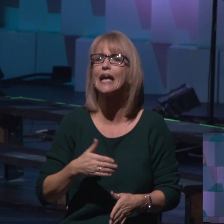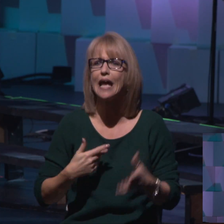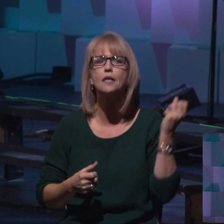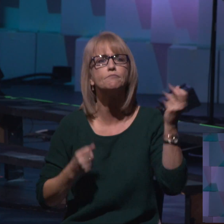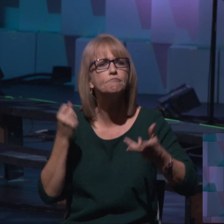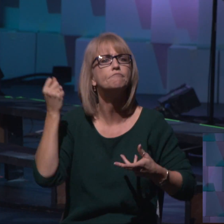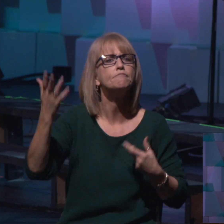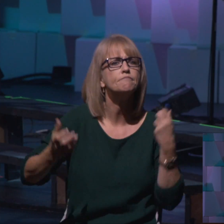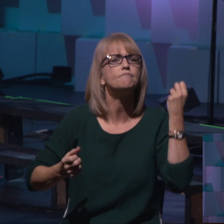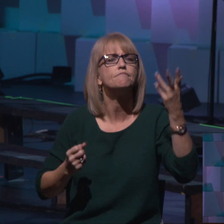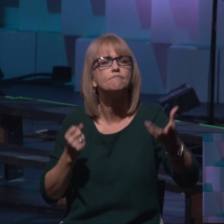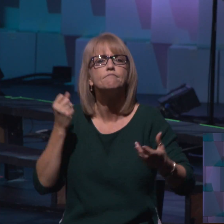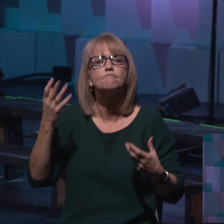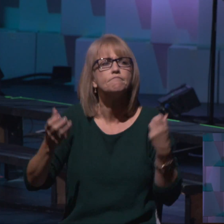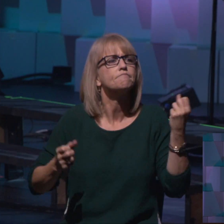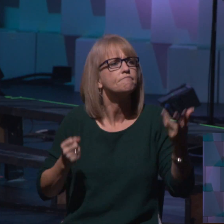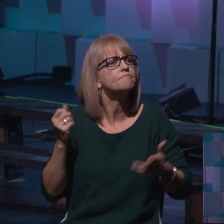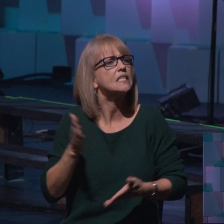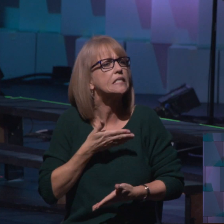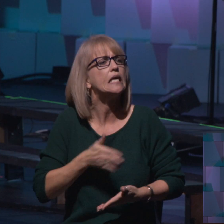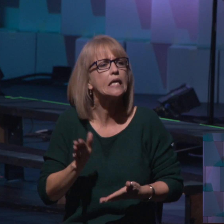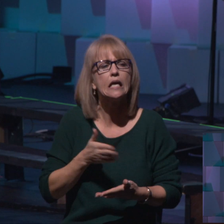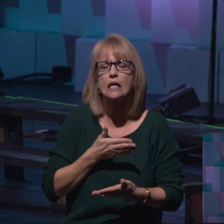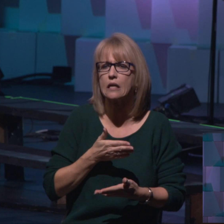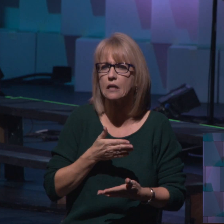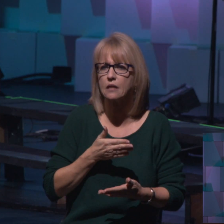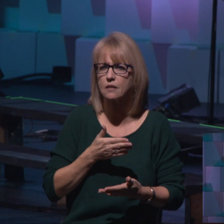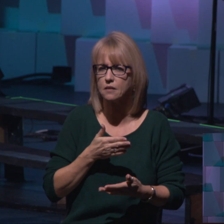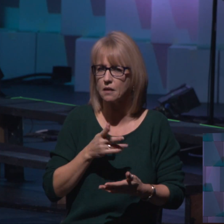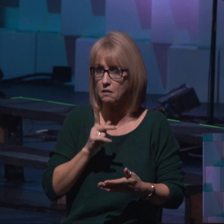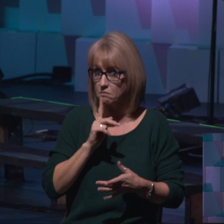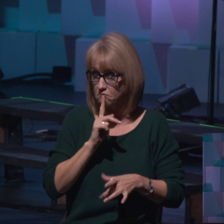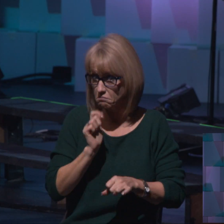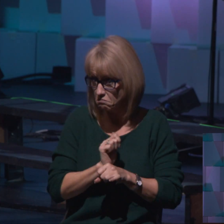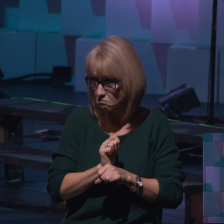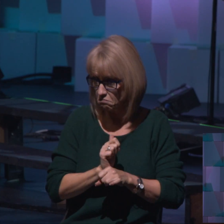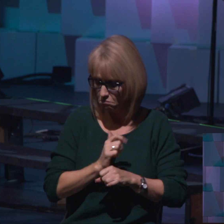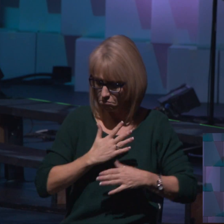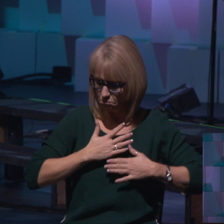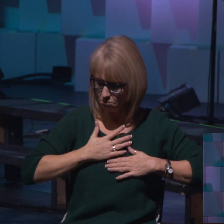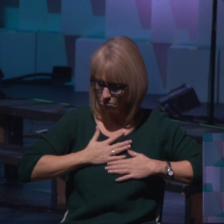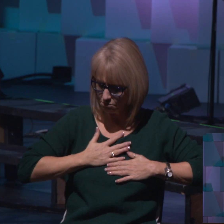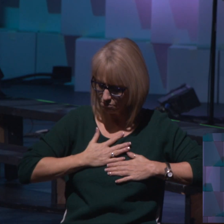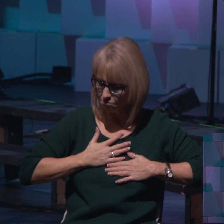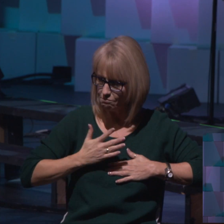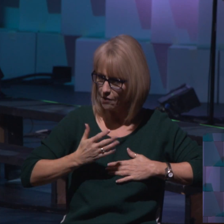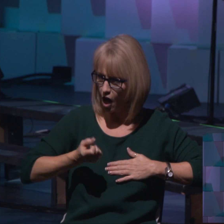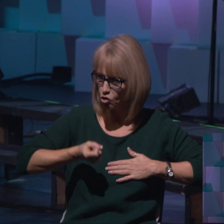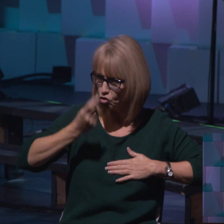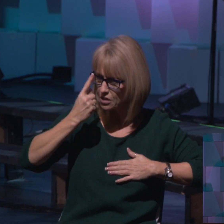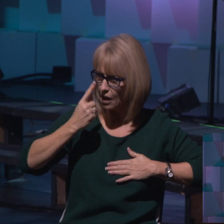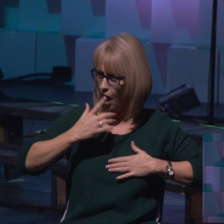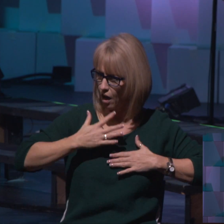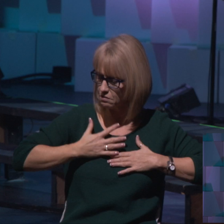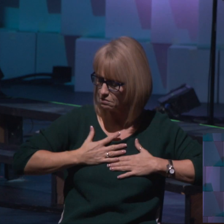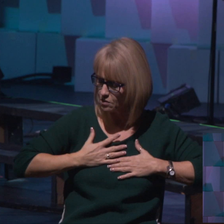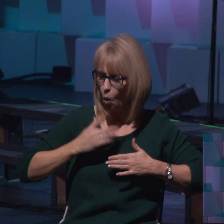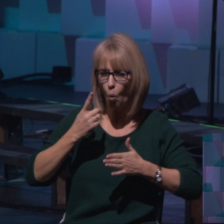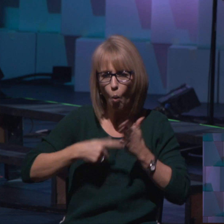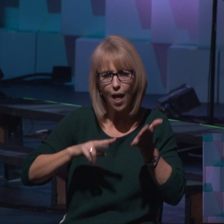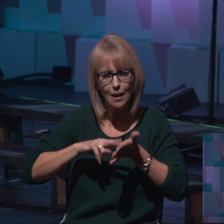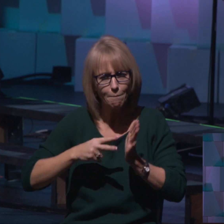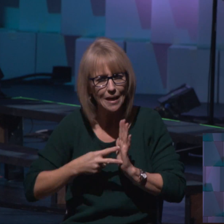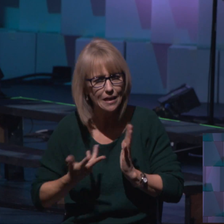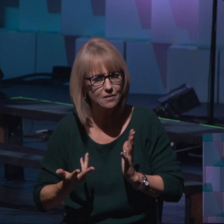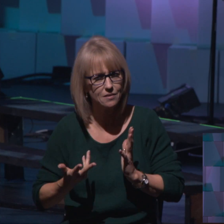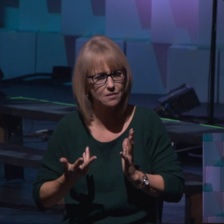We're expressing it. We're saying it. But do we really resonate in our heart with what we're saying? Do we really believe the